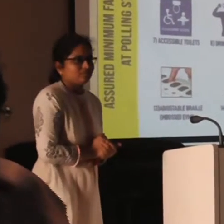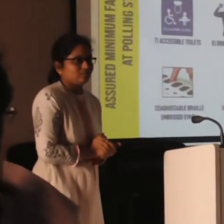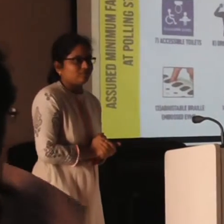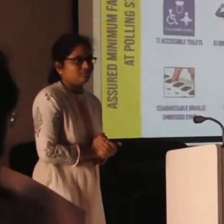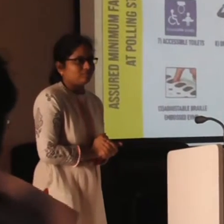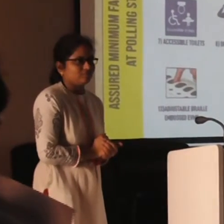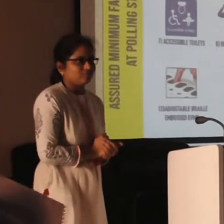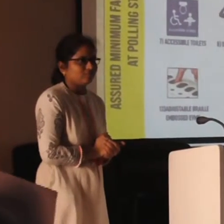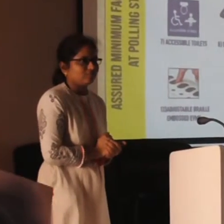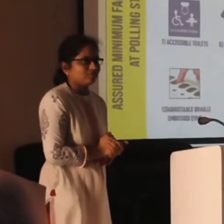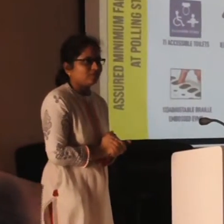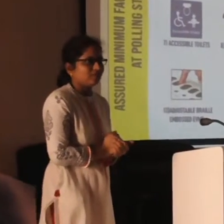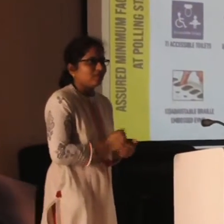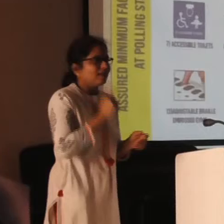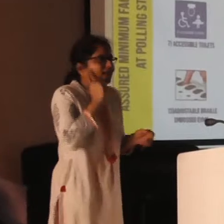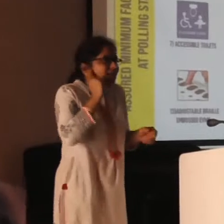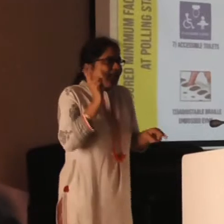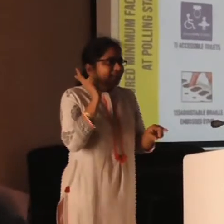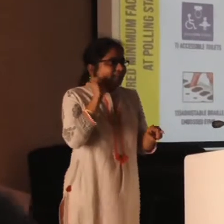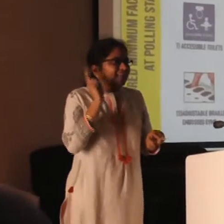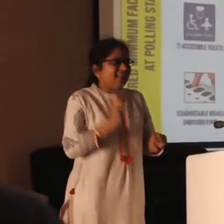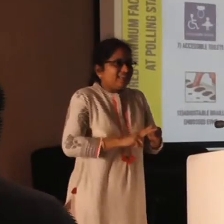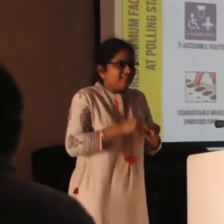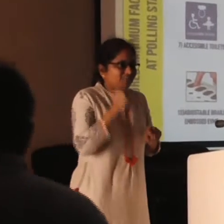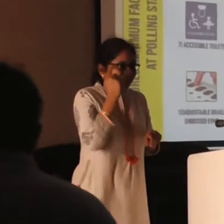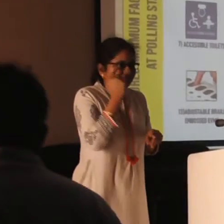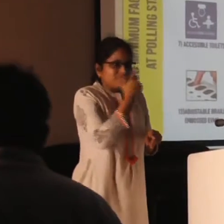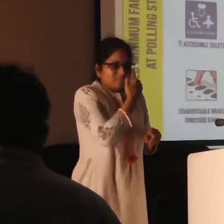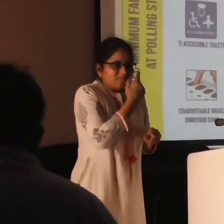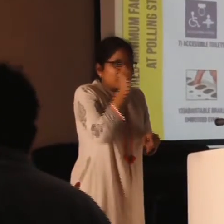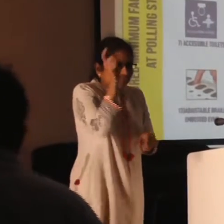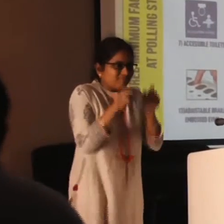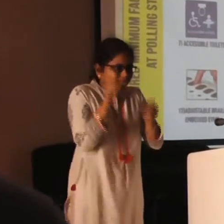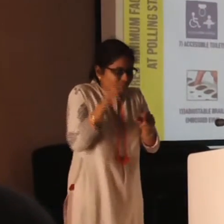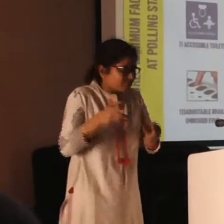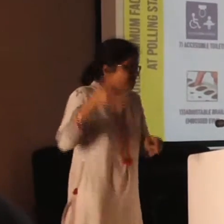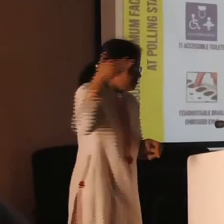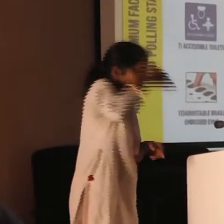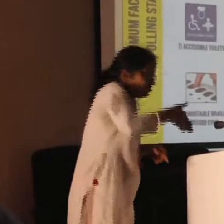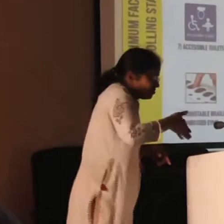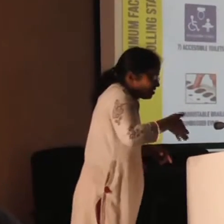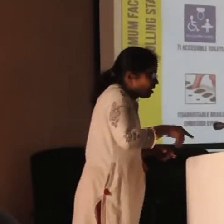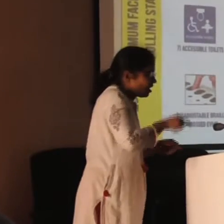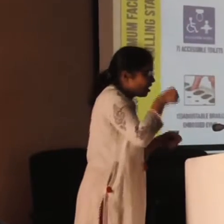and braille ballot, including braille ballot bin.